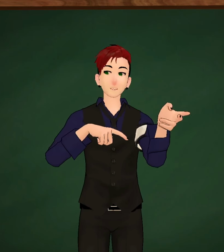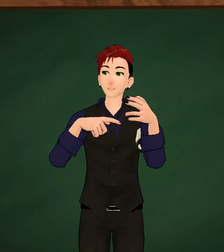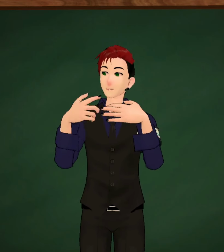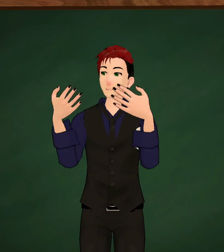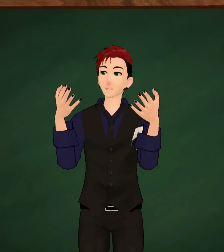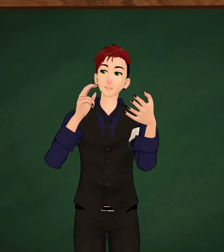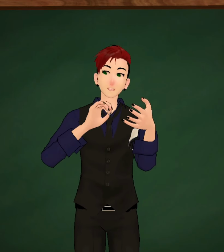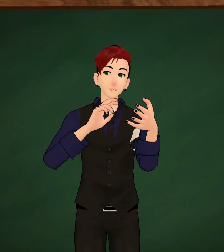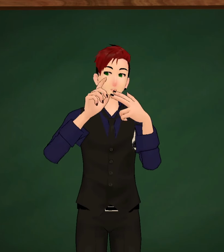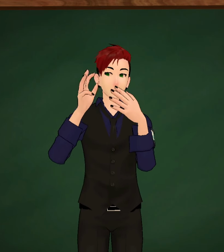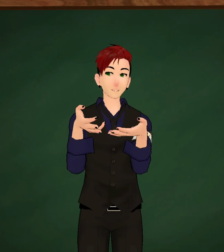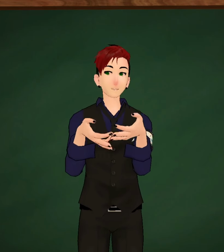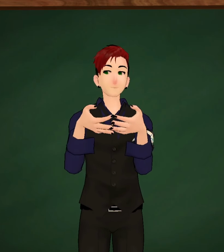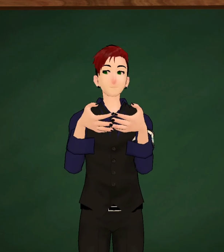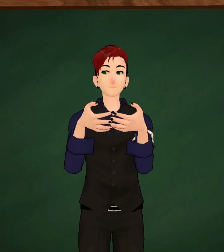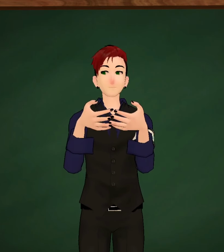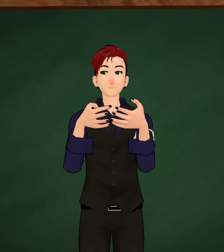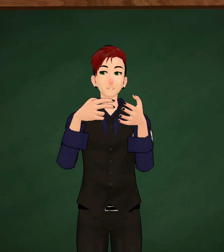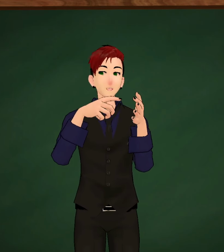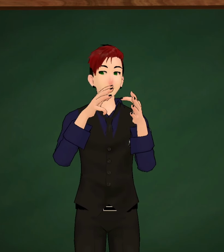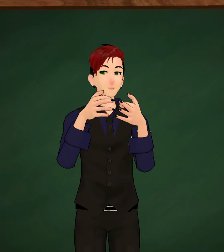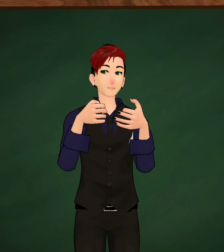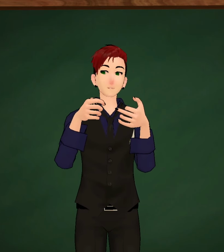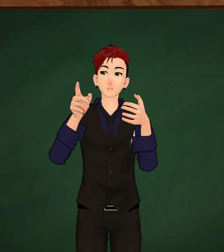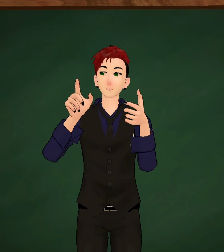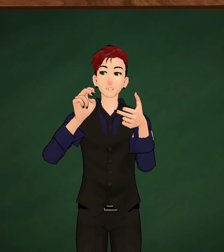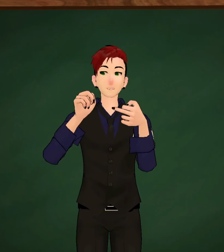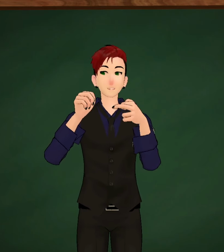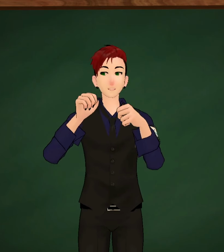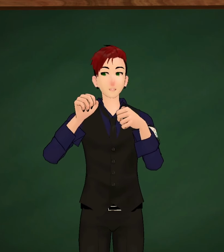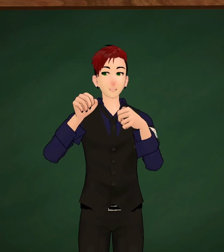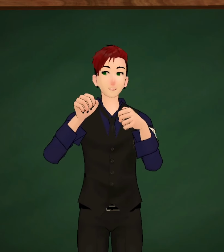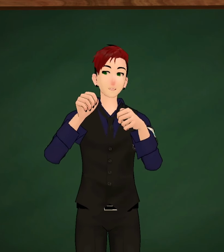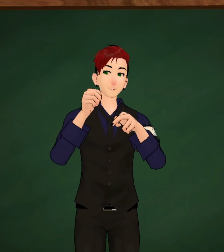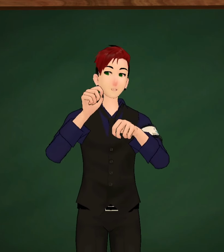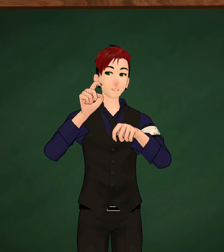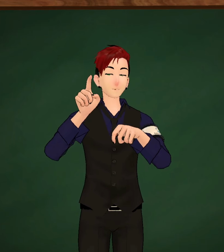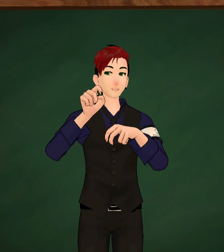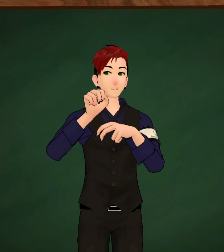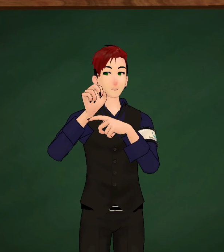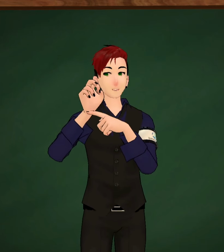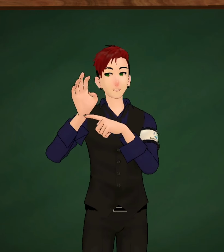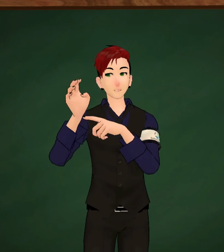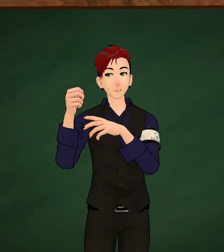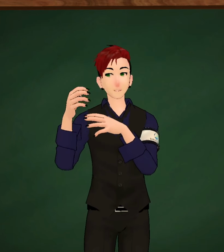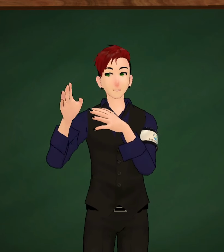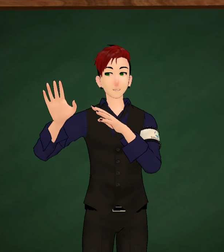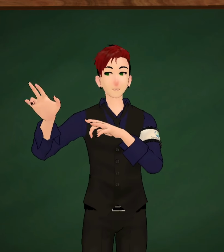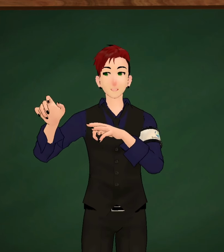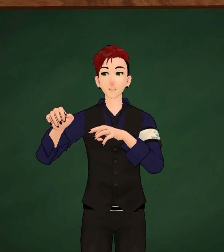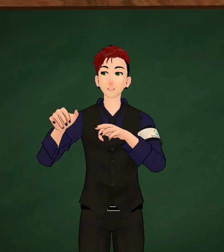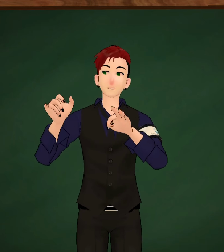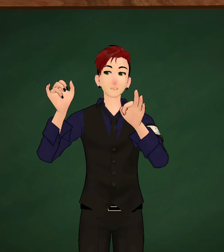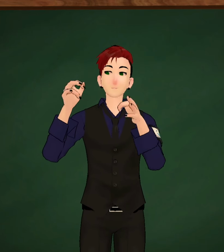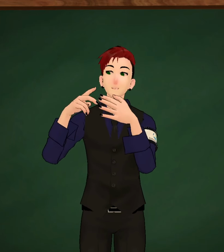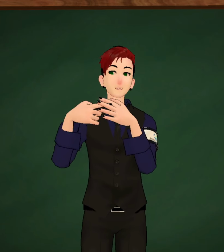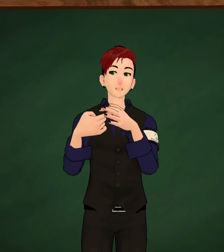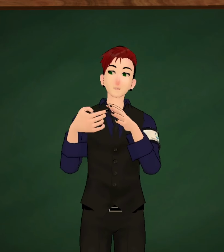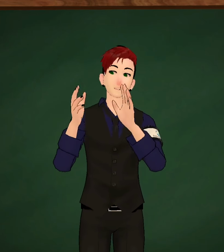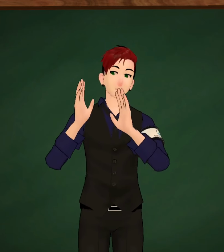let me show you this cool world, and let's look at the board, and then, you know, I can teach you, like, make sure you're doing your ABCs right and that kind of stuff. Getting people started,